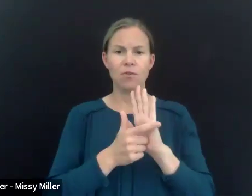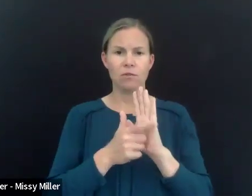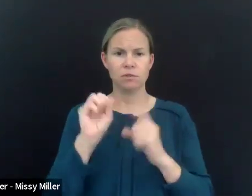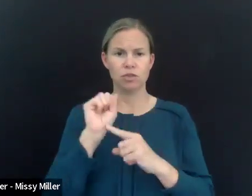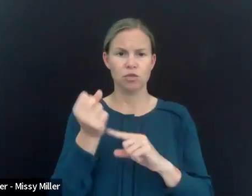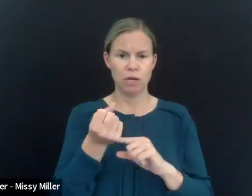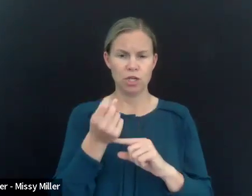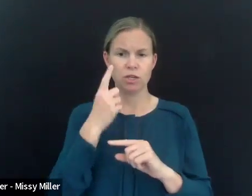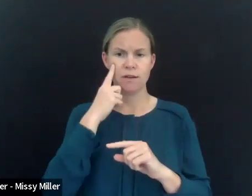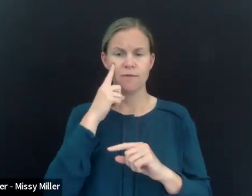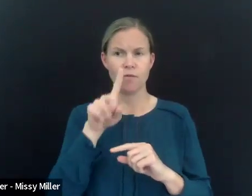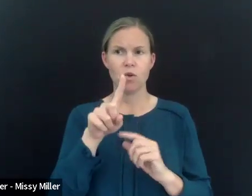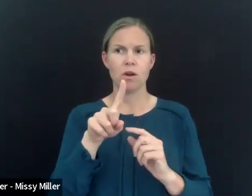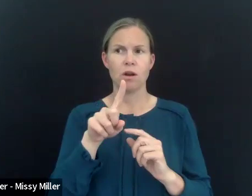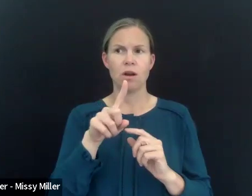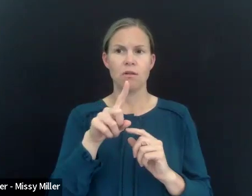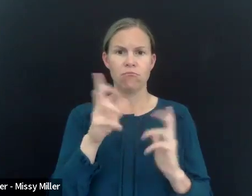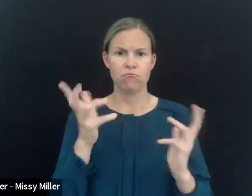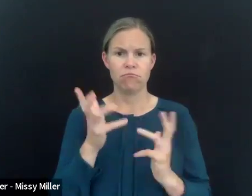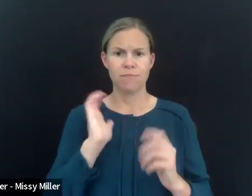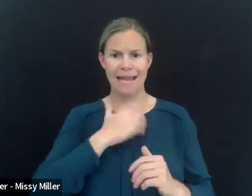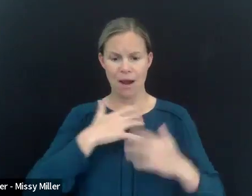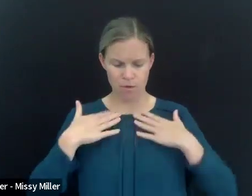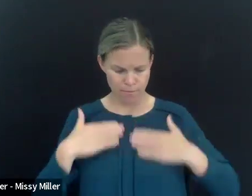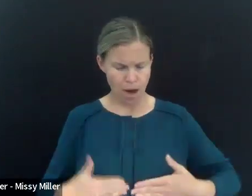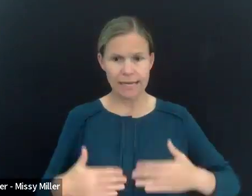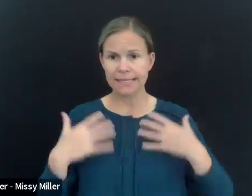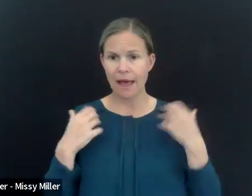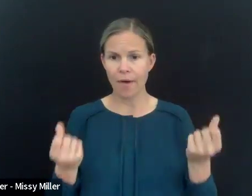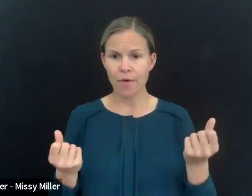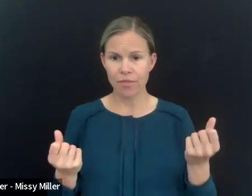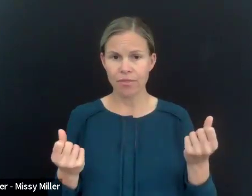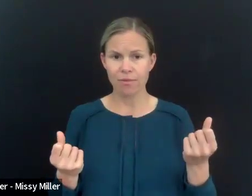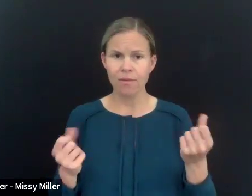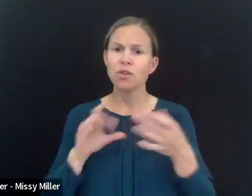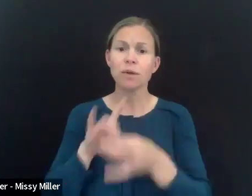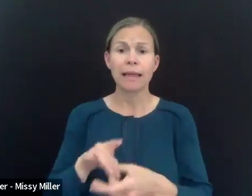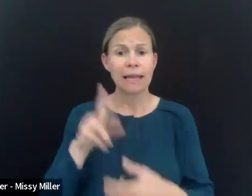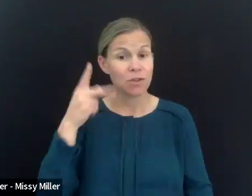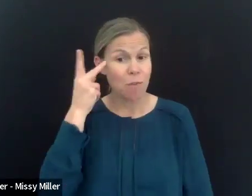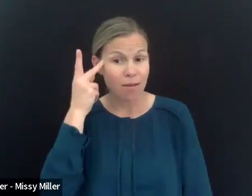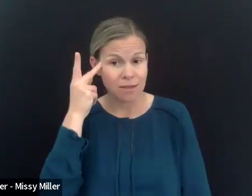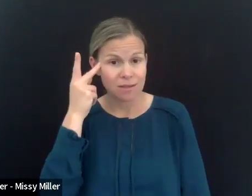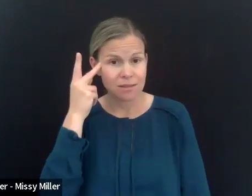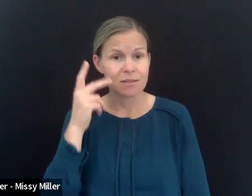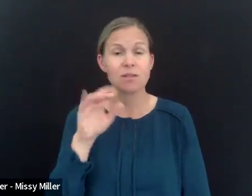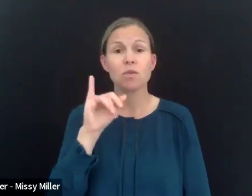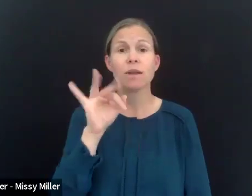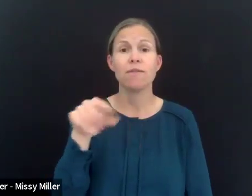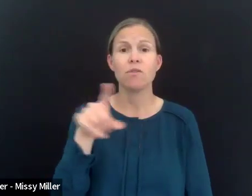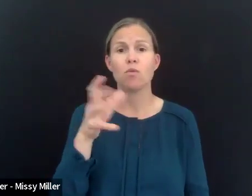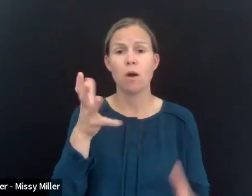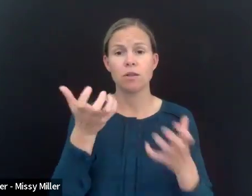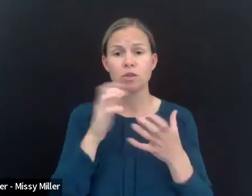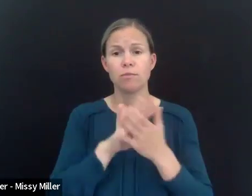reproductive health, we have to understand that our roles are political. It's no way around it. That if you want to be a good